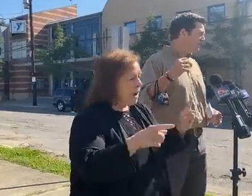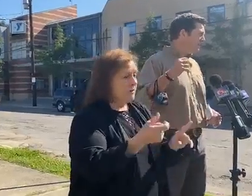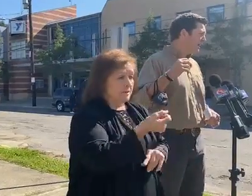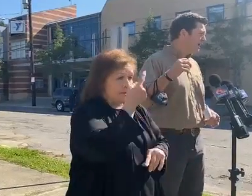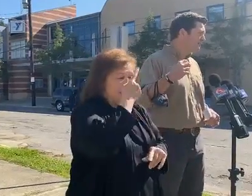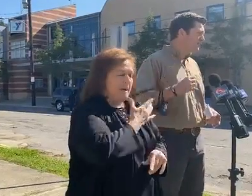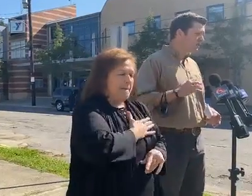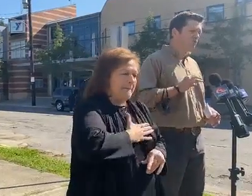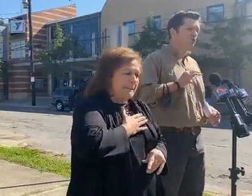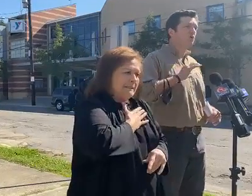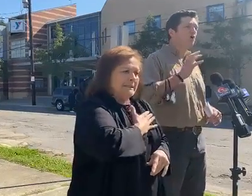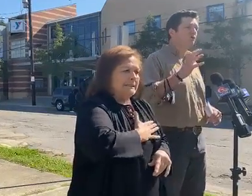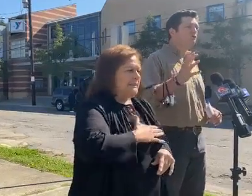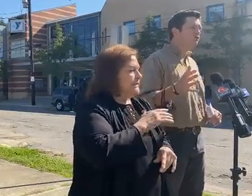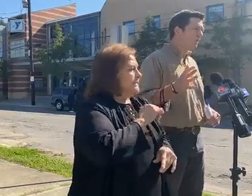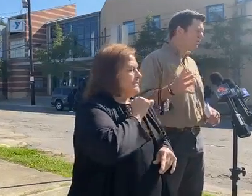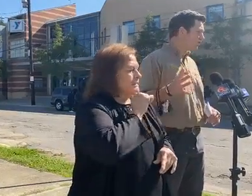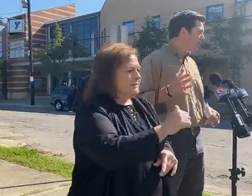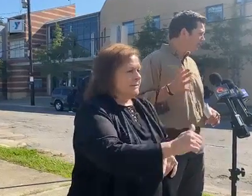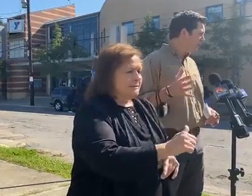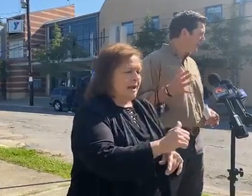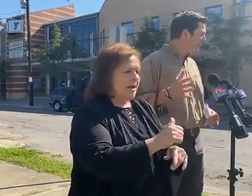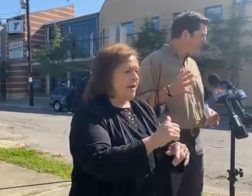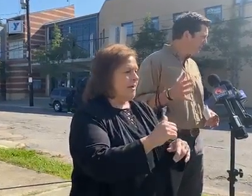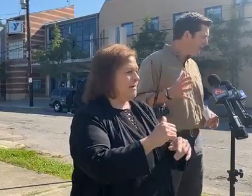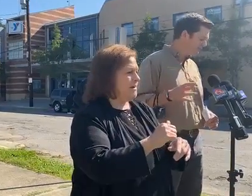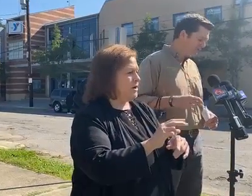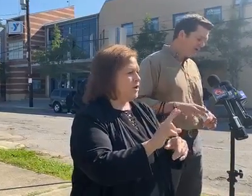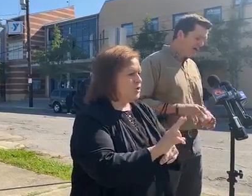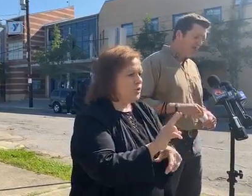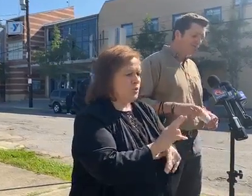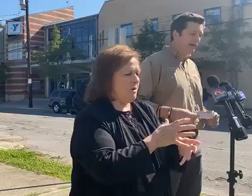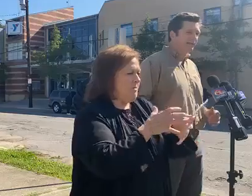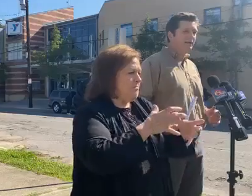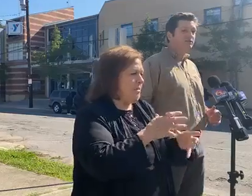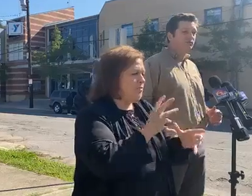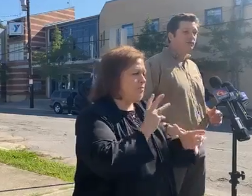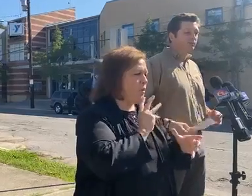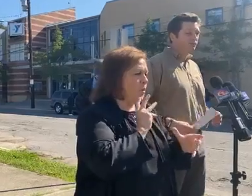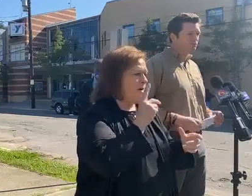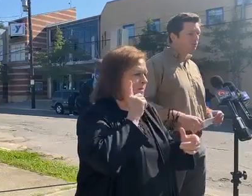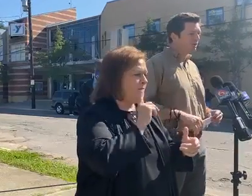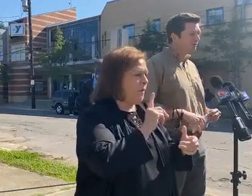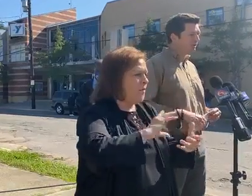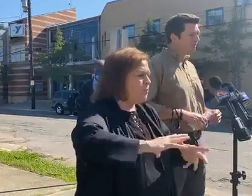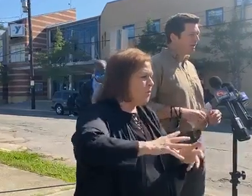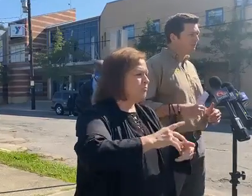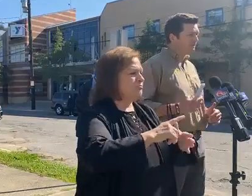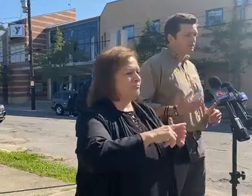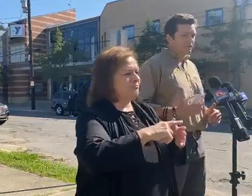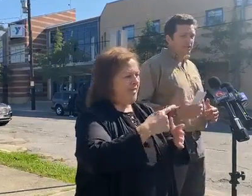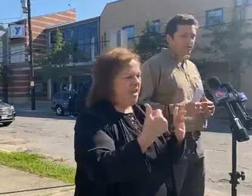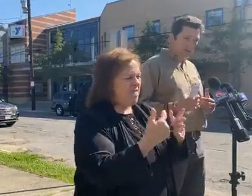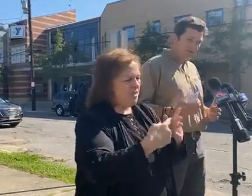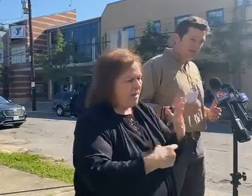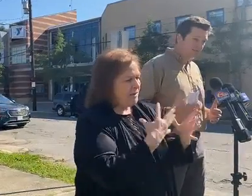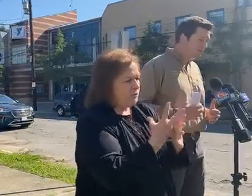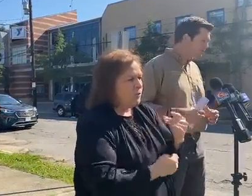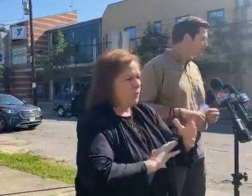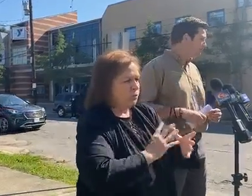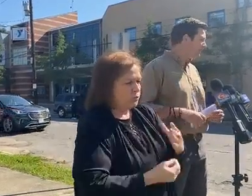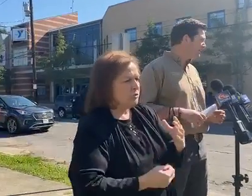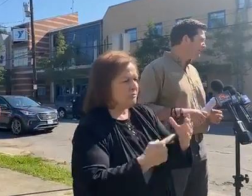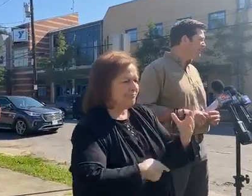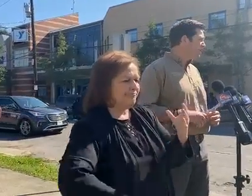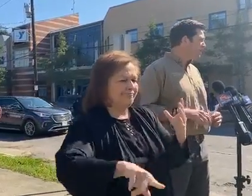limit. Don't overdo wastewater coming out of your house. Finally, on debris, we just put a public notice out